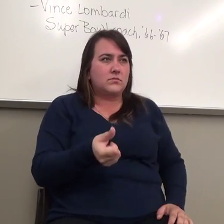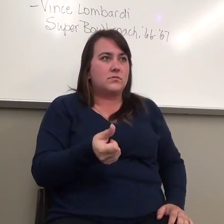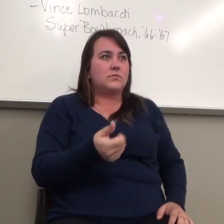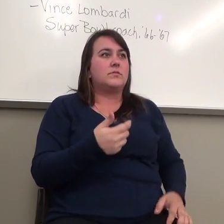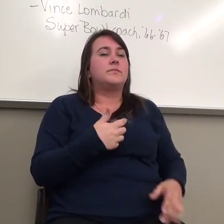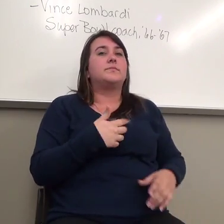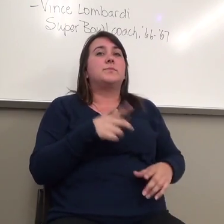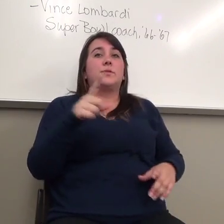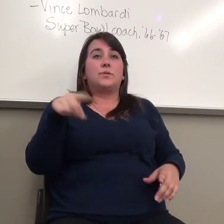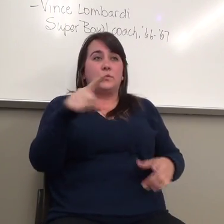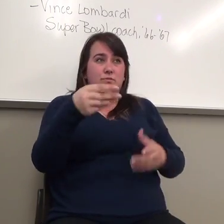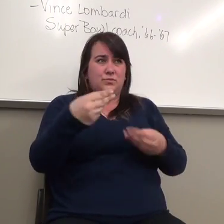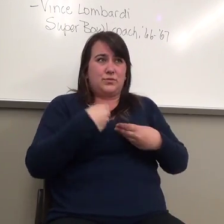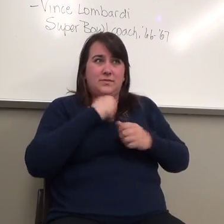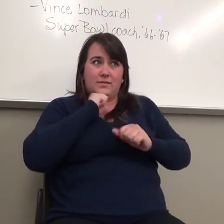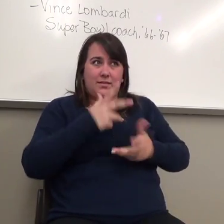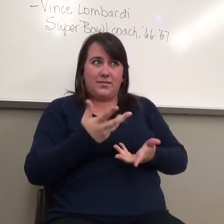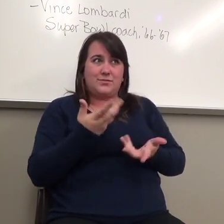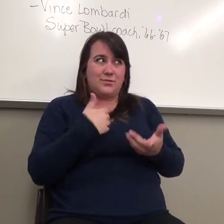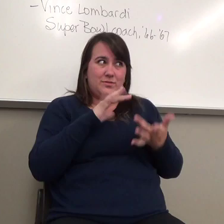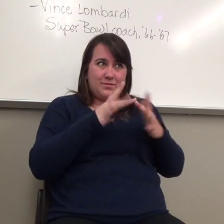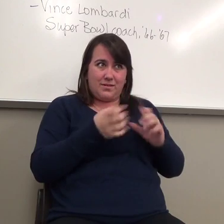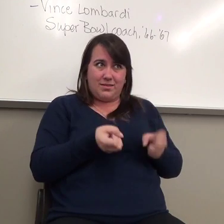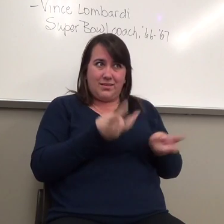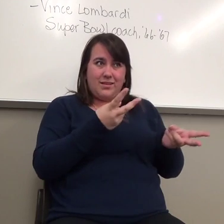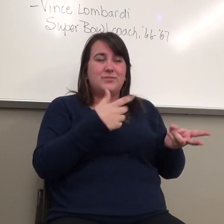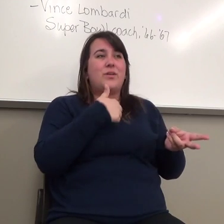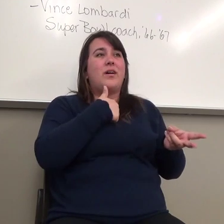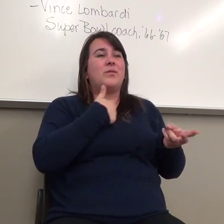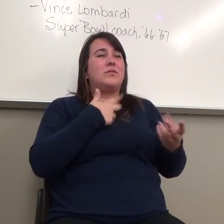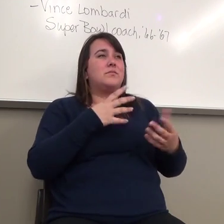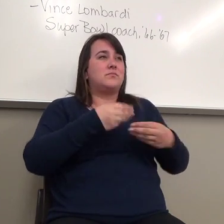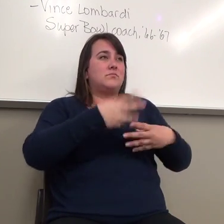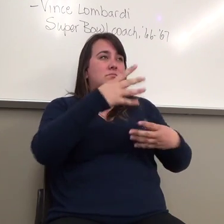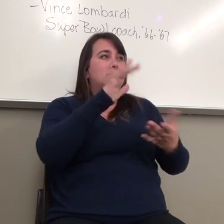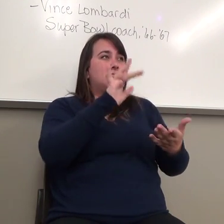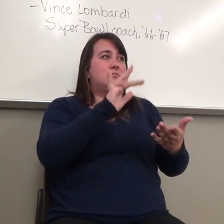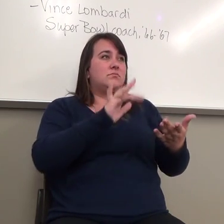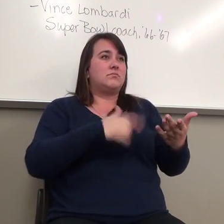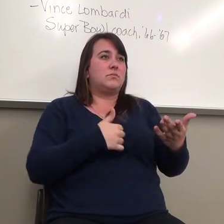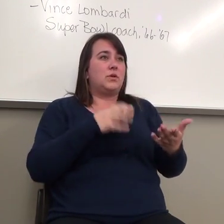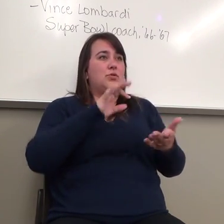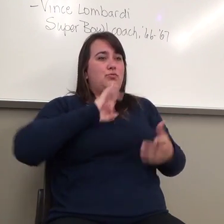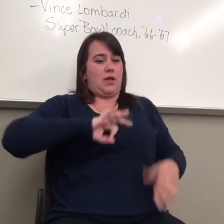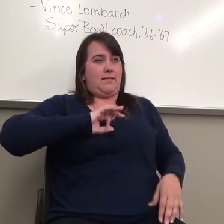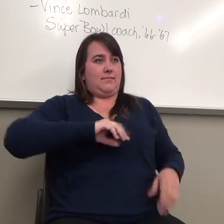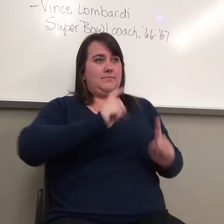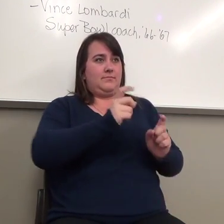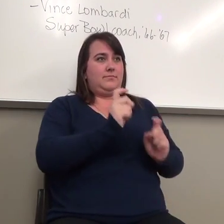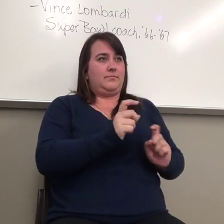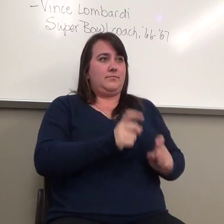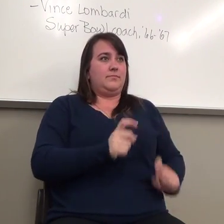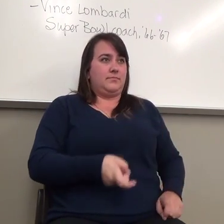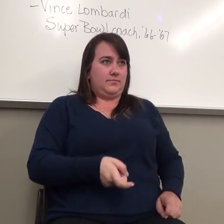online. At this point, you will receive a grade for the